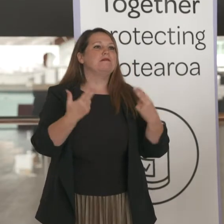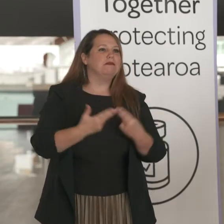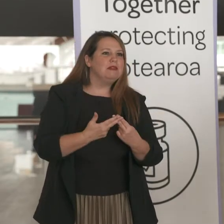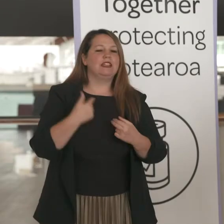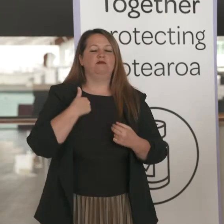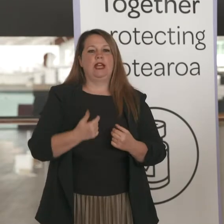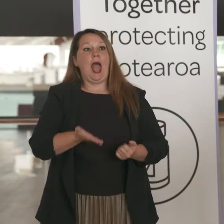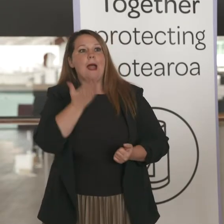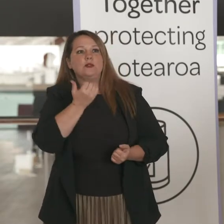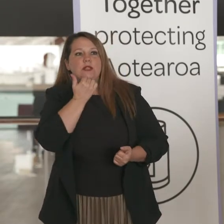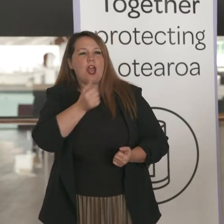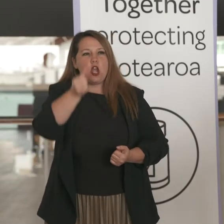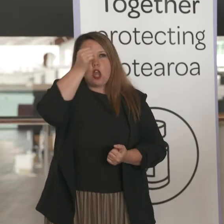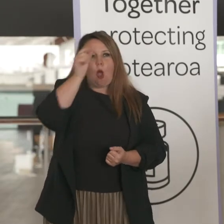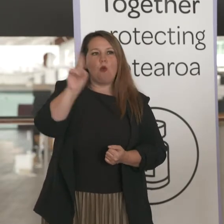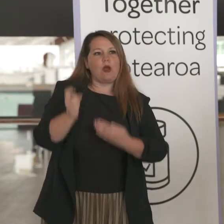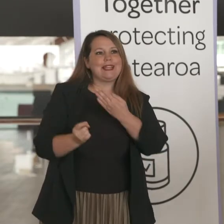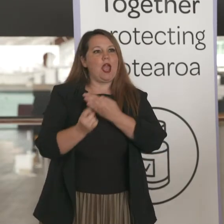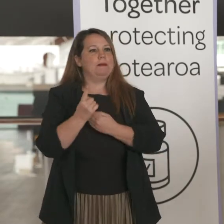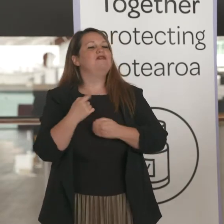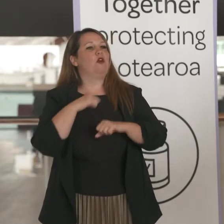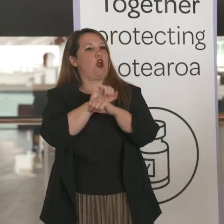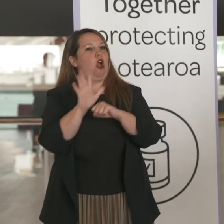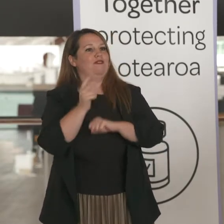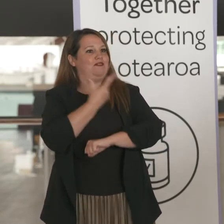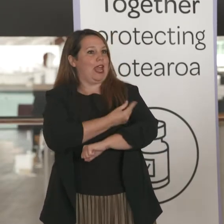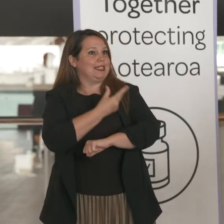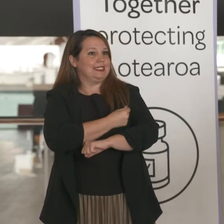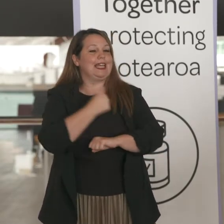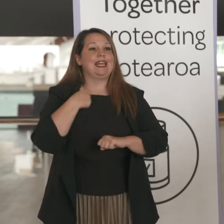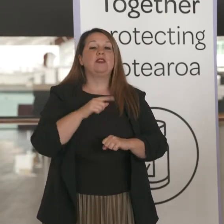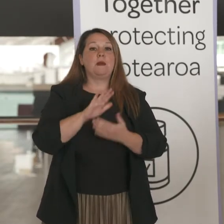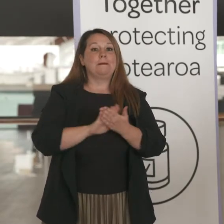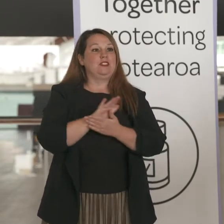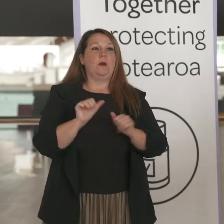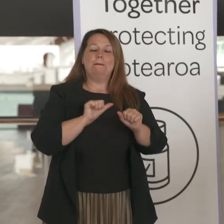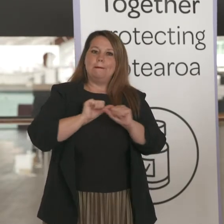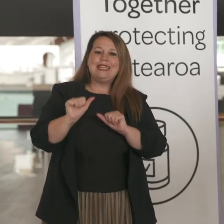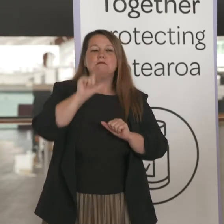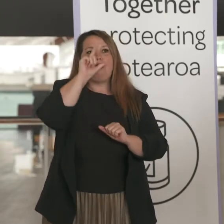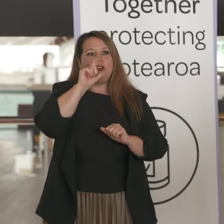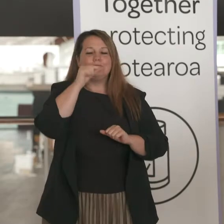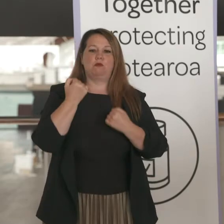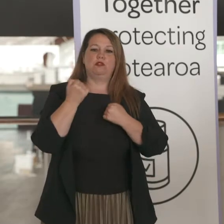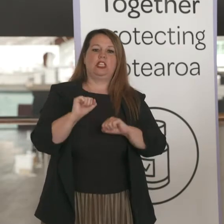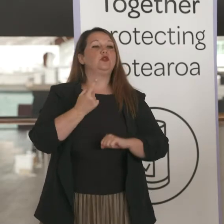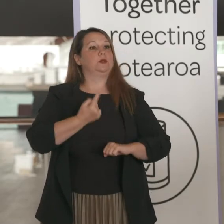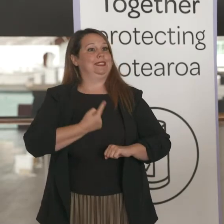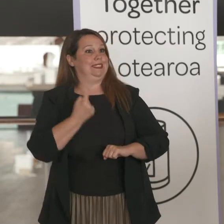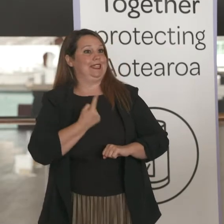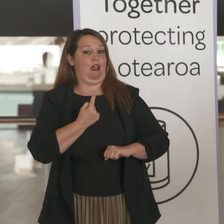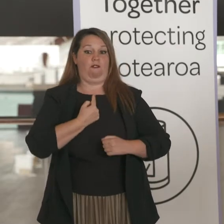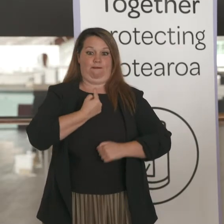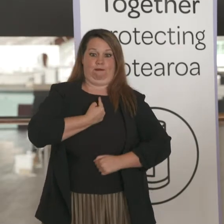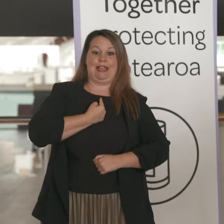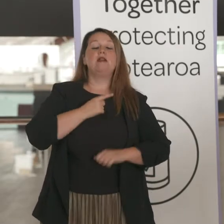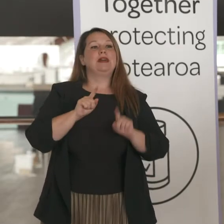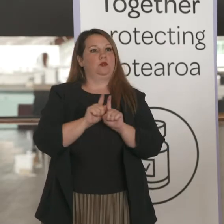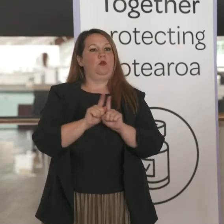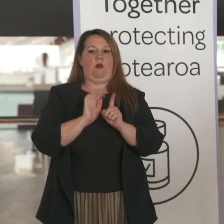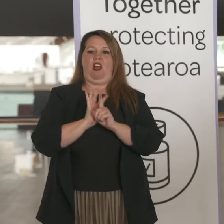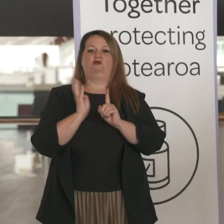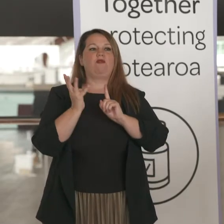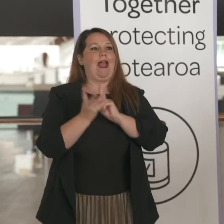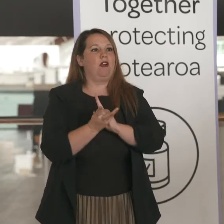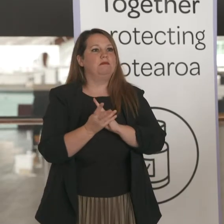vaccines, and that way you've got the best chance of protecting yourself, but also those around you, because it does limit that transmission from